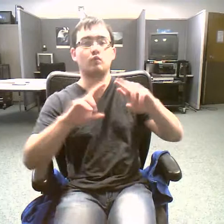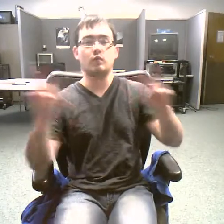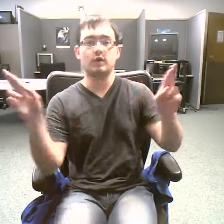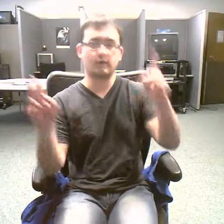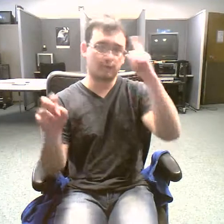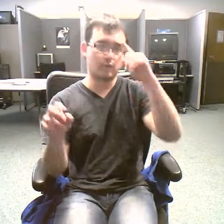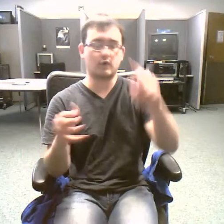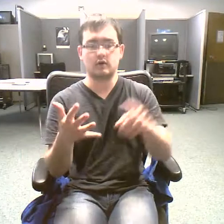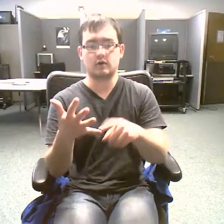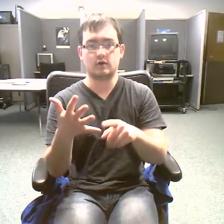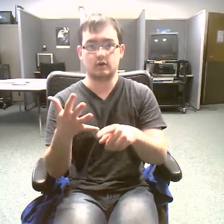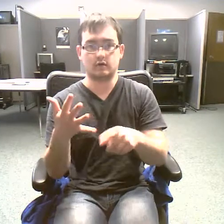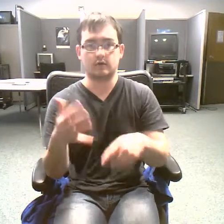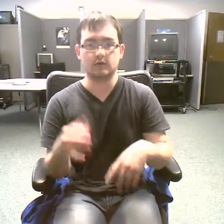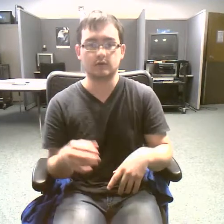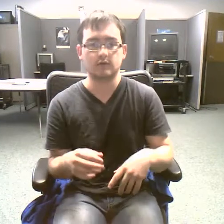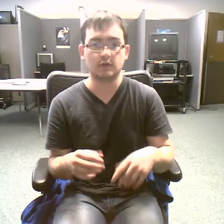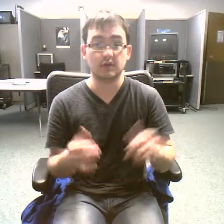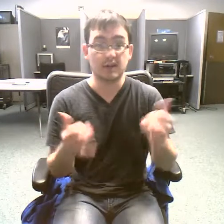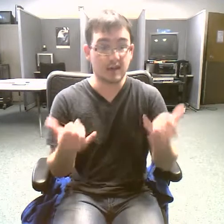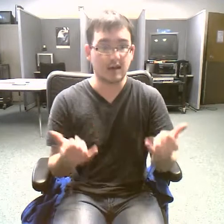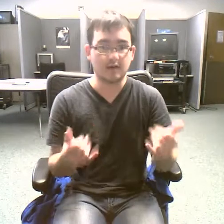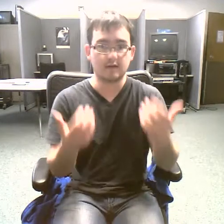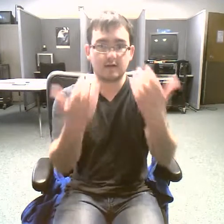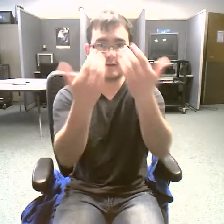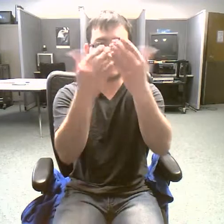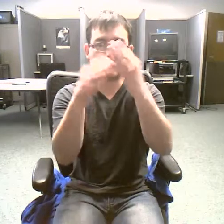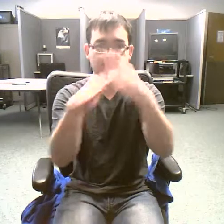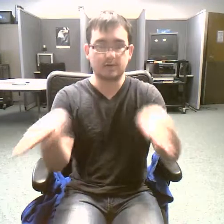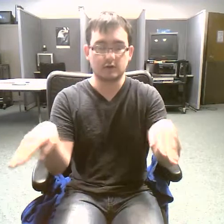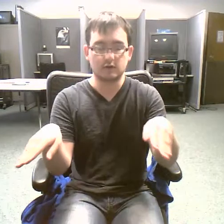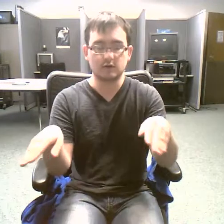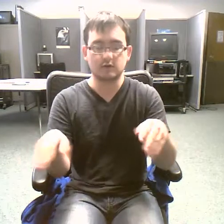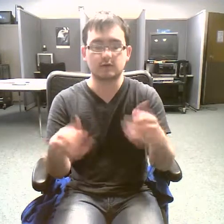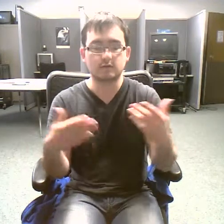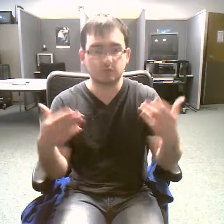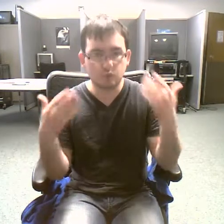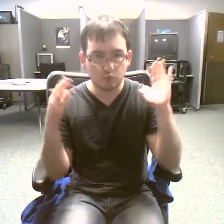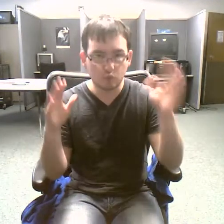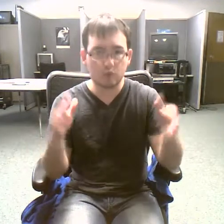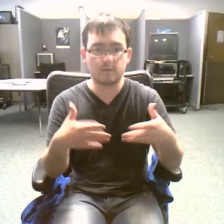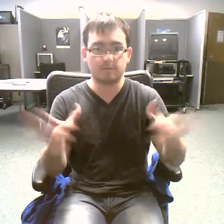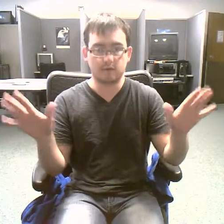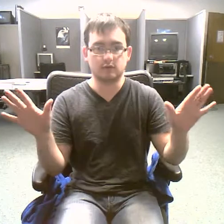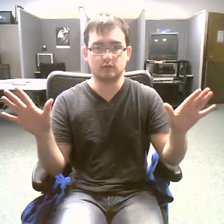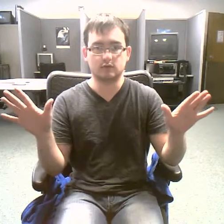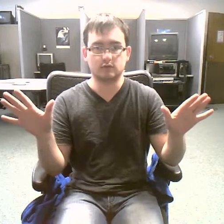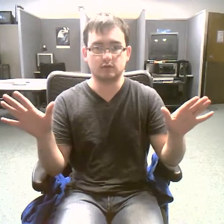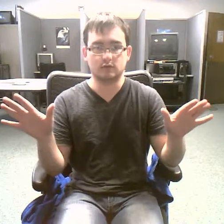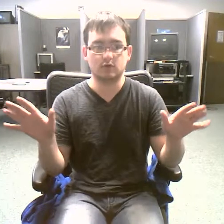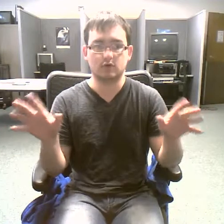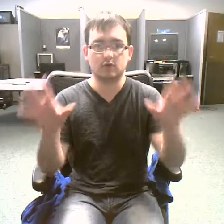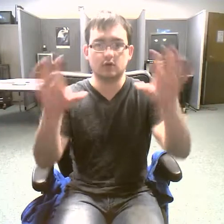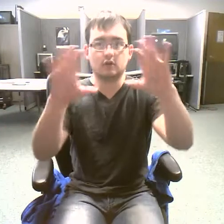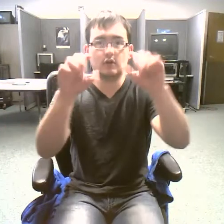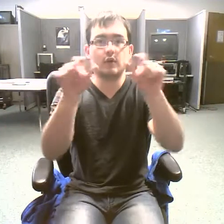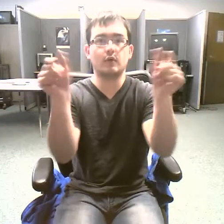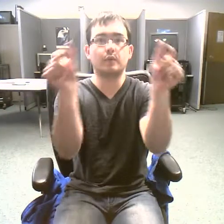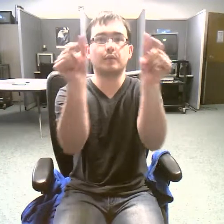is where the division is finishing up. This is the time when the cell membrane closes in and it splits the cell into